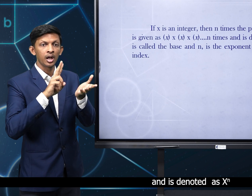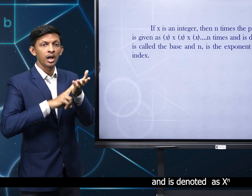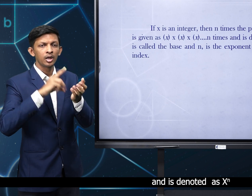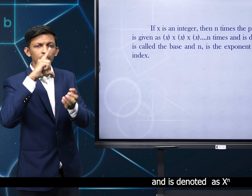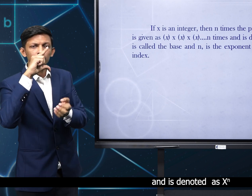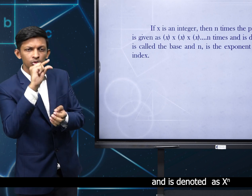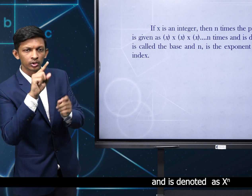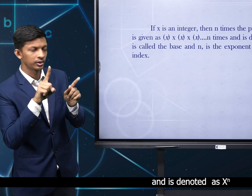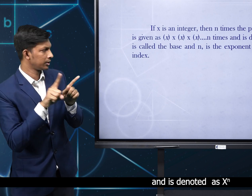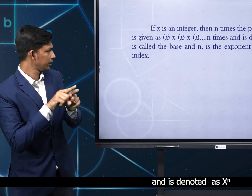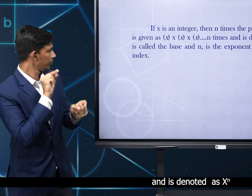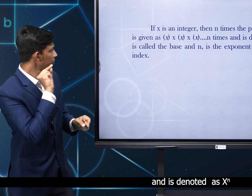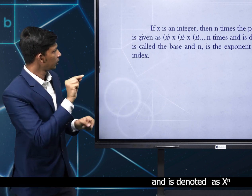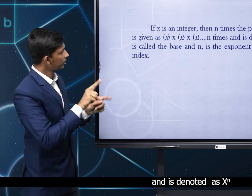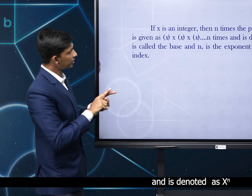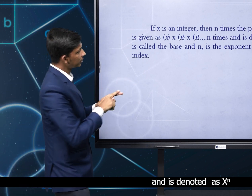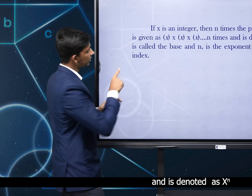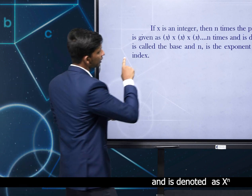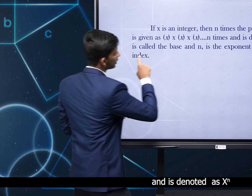as x to the power of n.